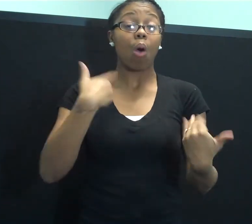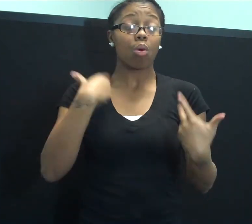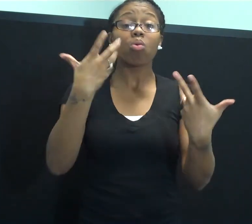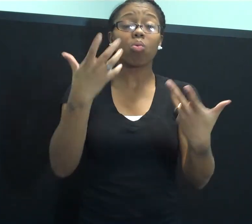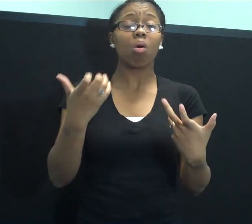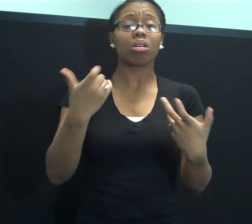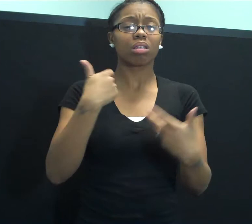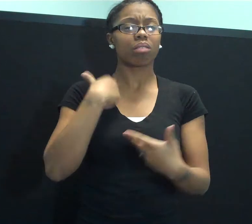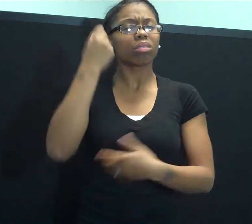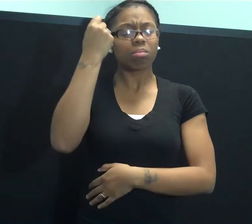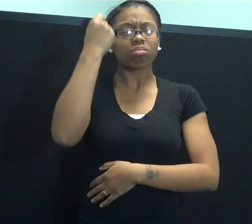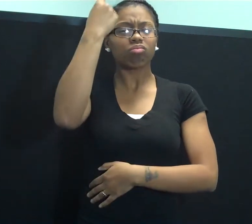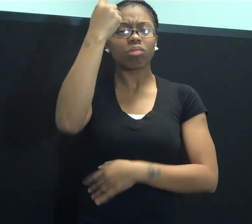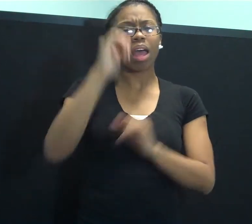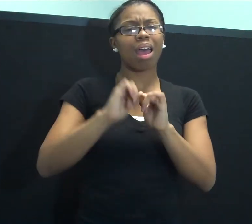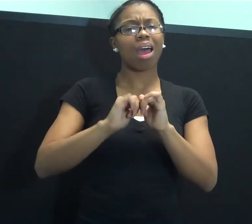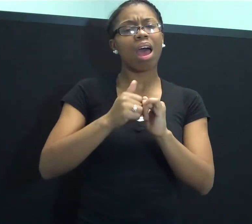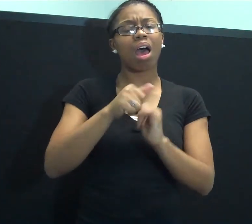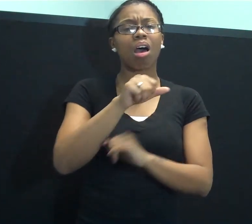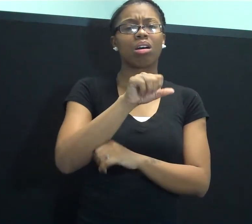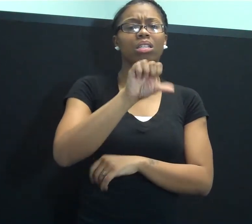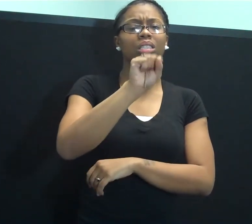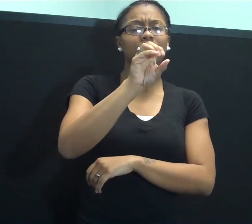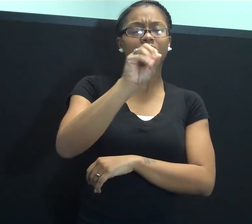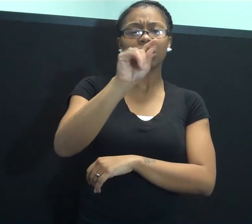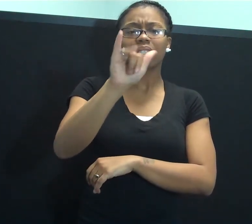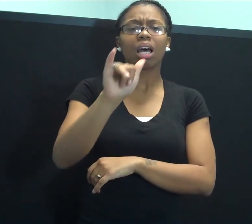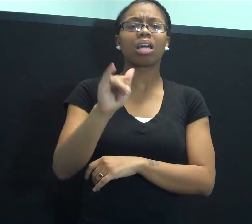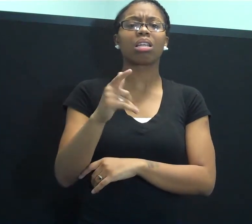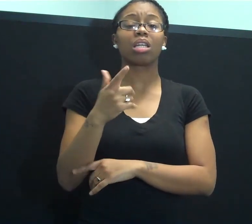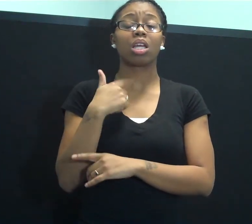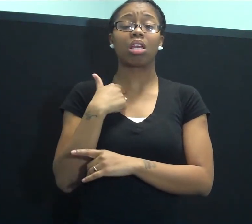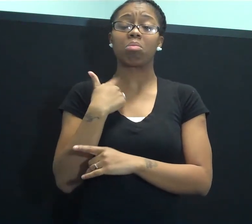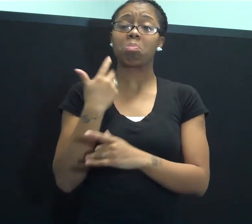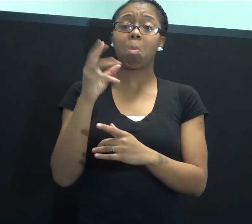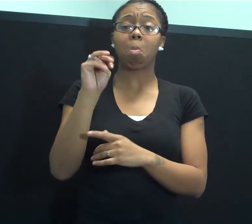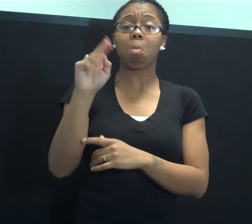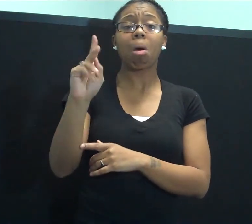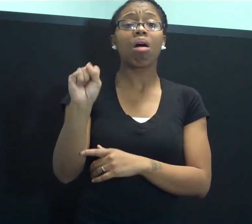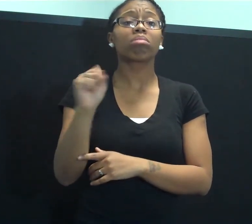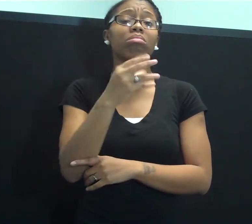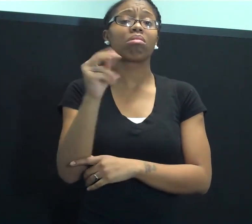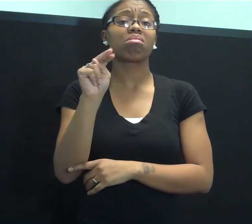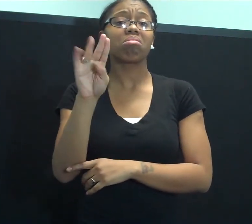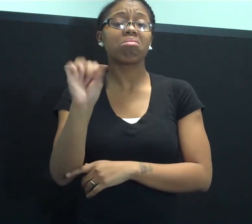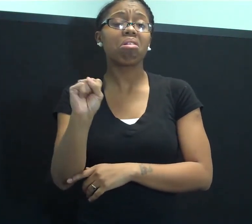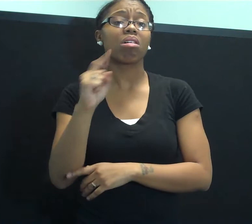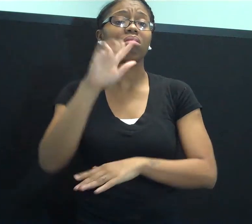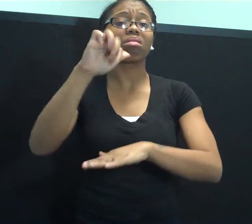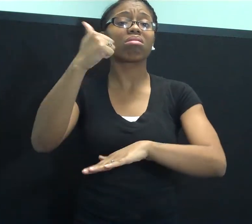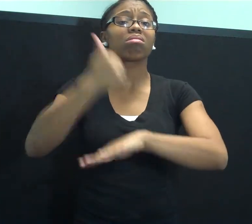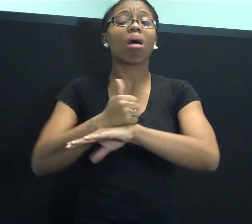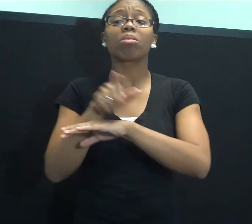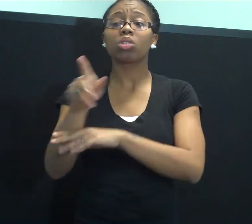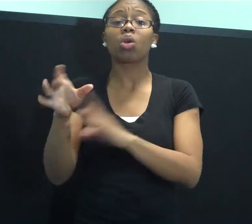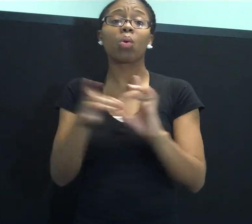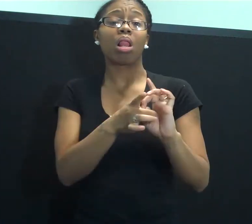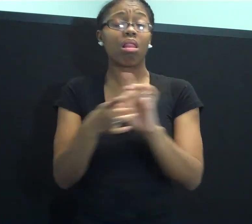of how this society of monks and nuns operates and how it establishes its relationships with